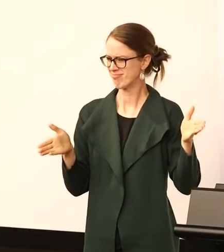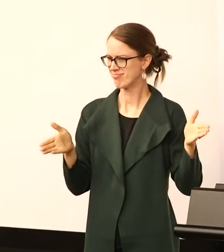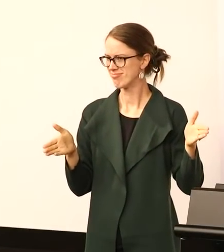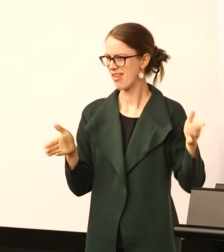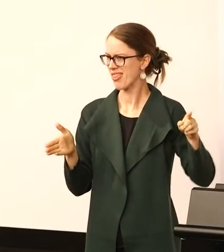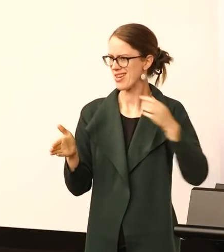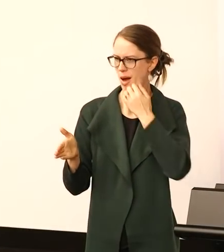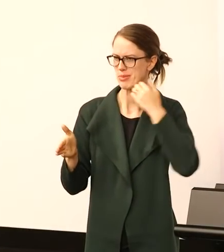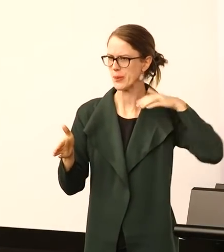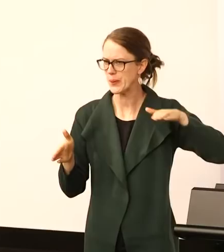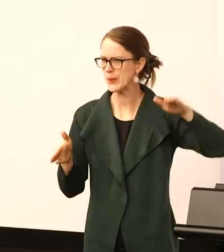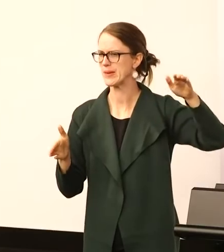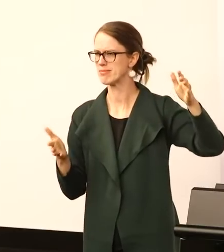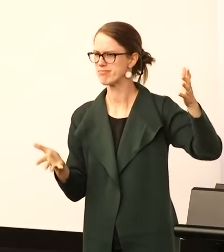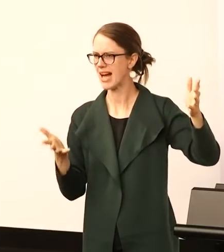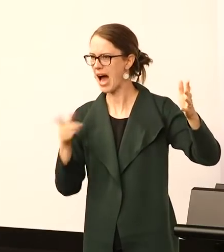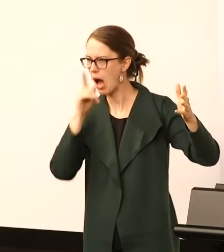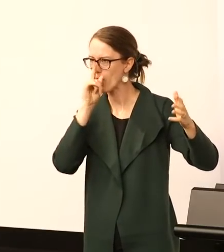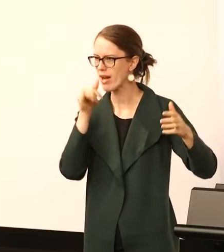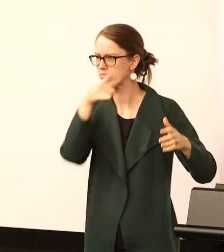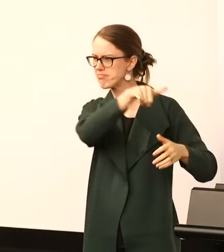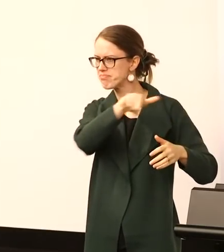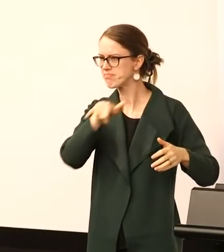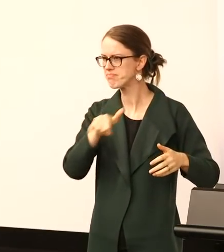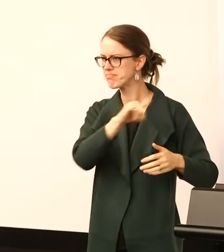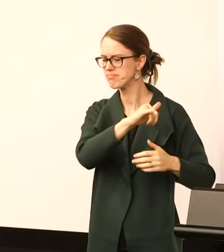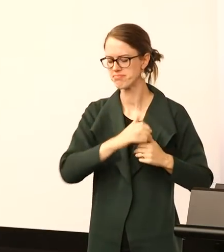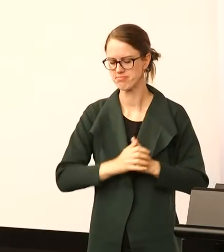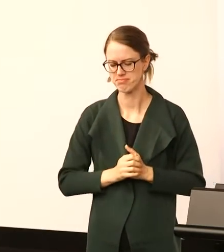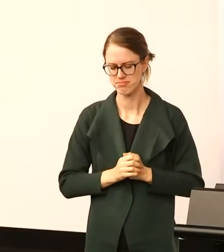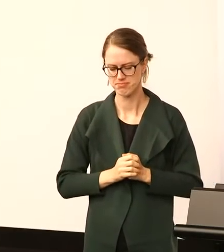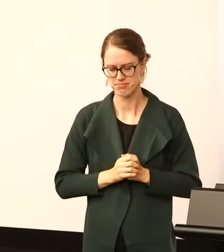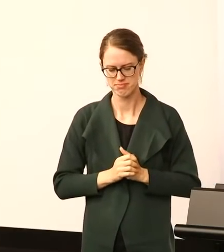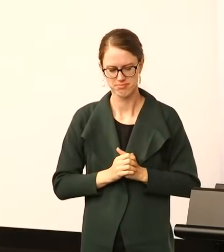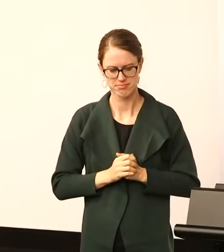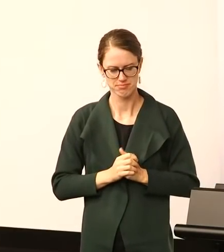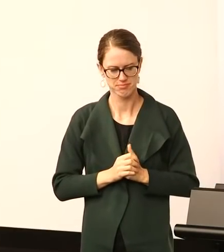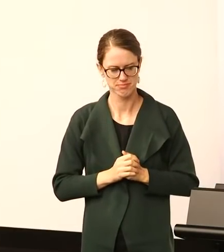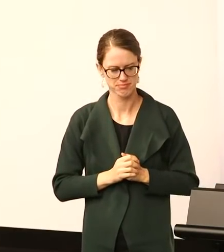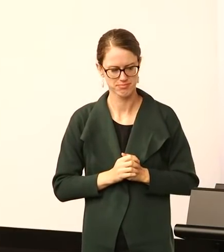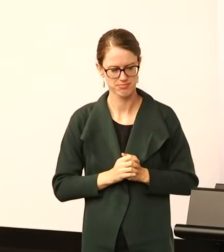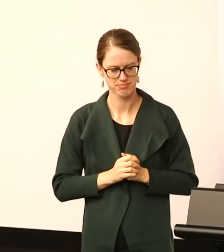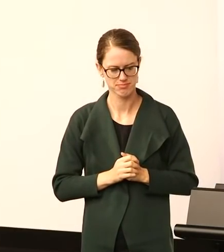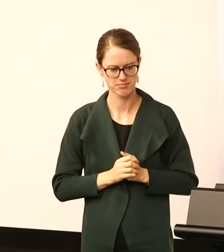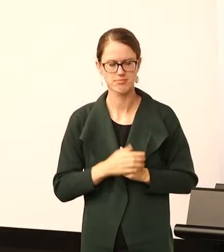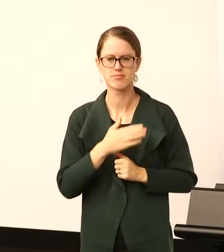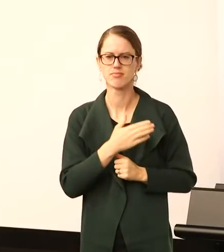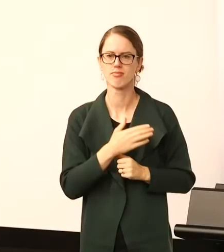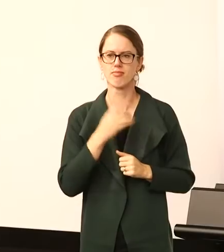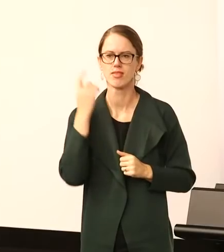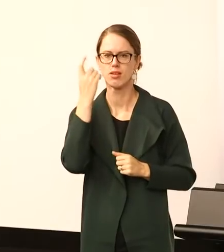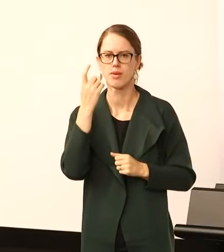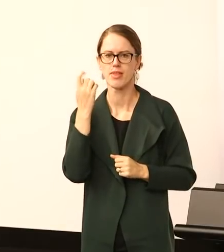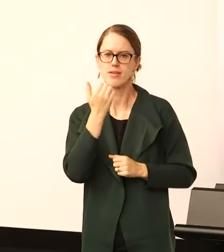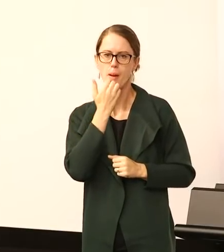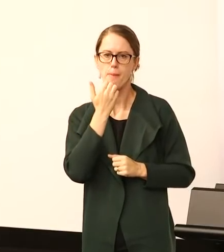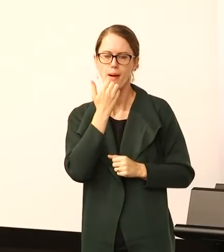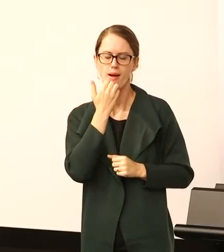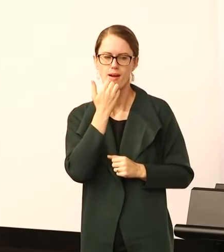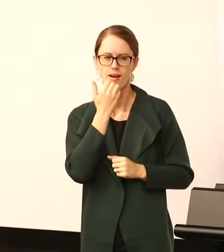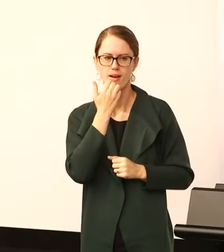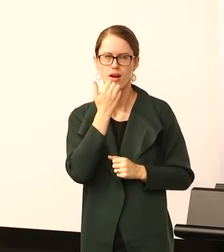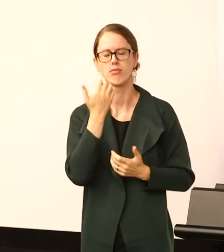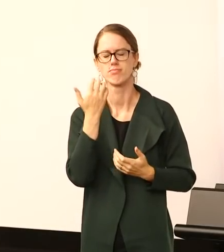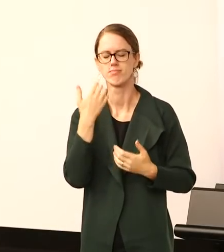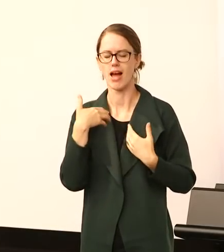Where do you draw the line? So I think from a number of cases perspective, well,